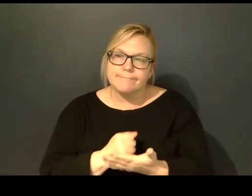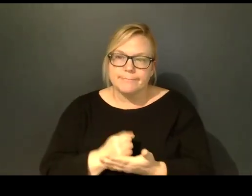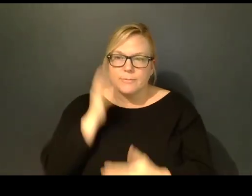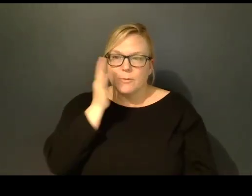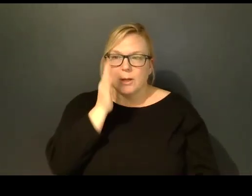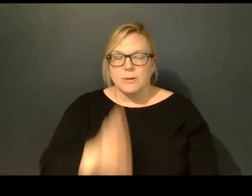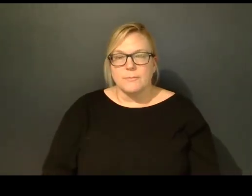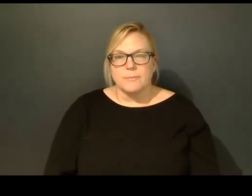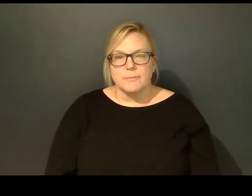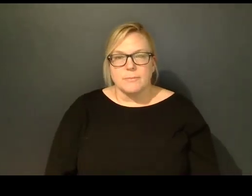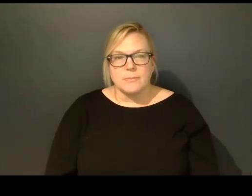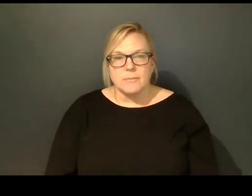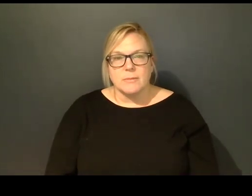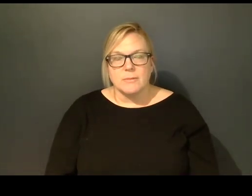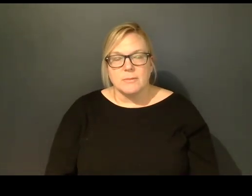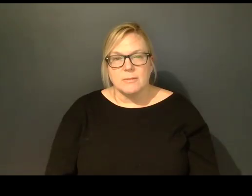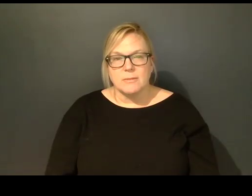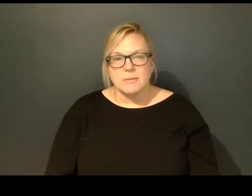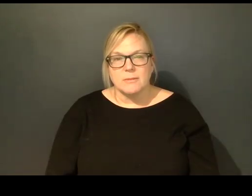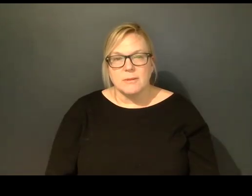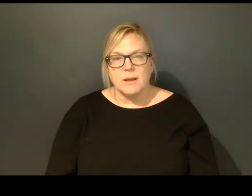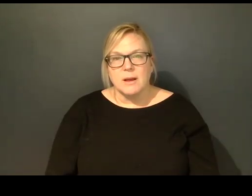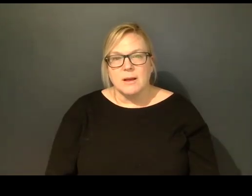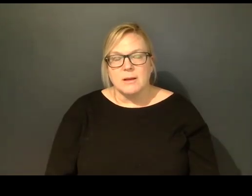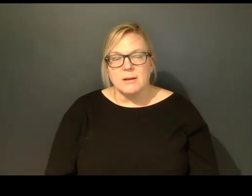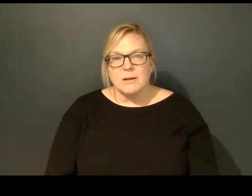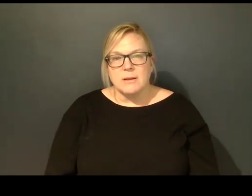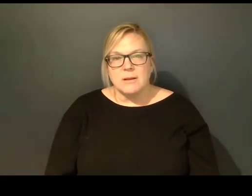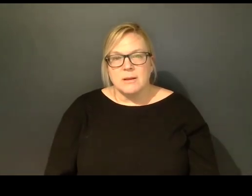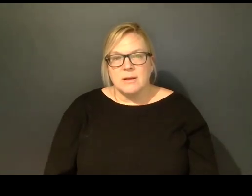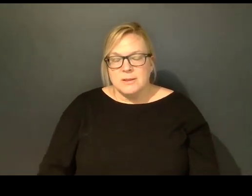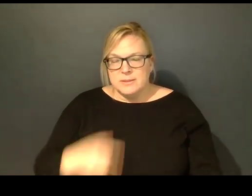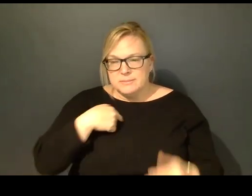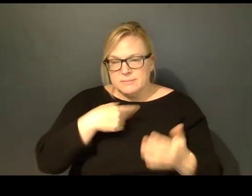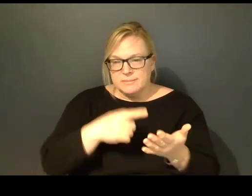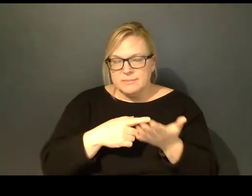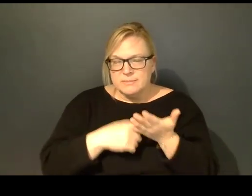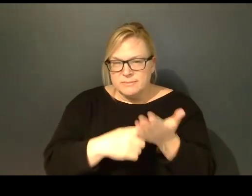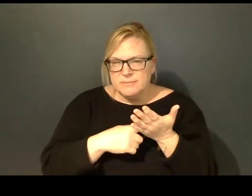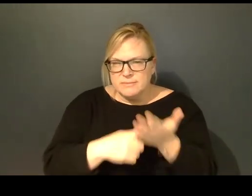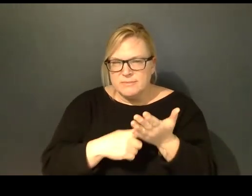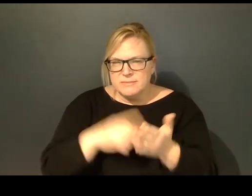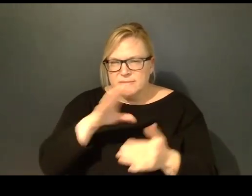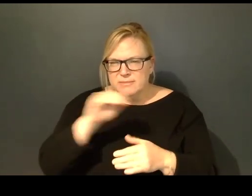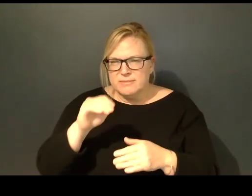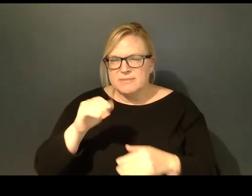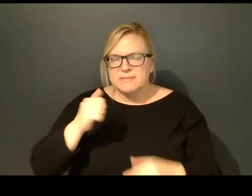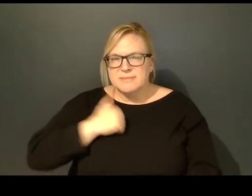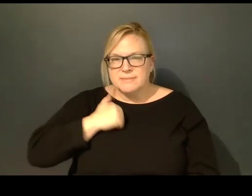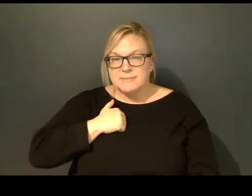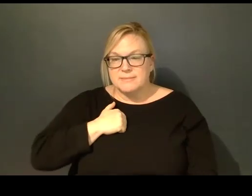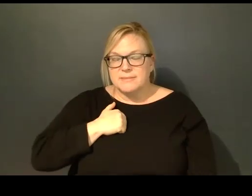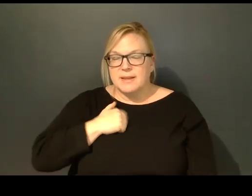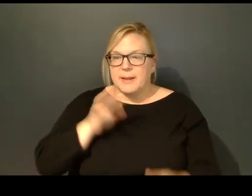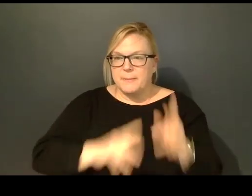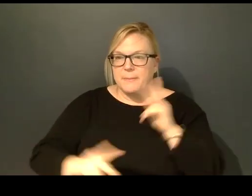to selfish motives, selfish profit motives too when I talk to company owners, because if it's not in the code, I'm not going to expect